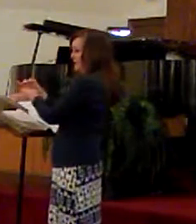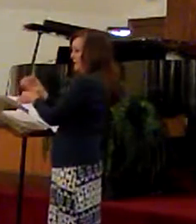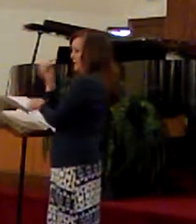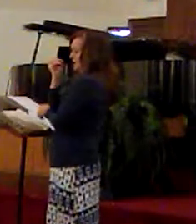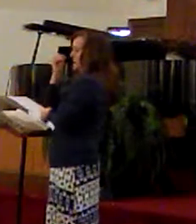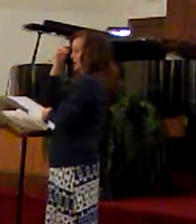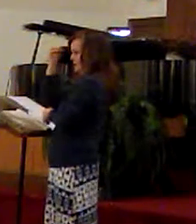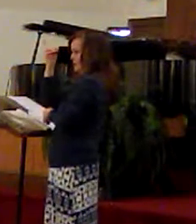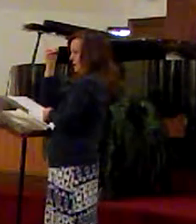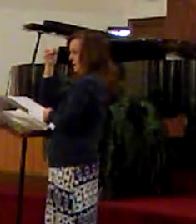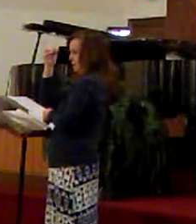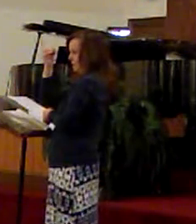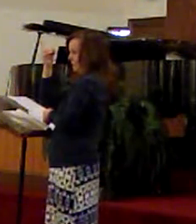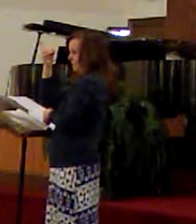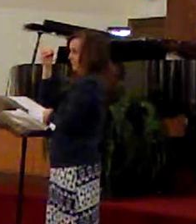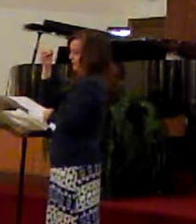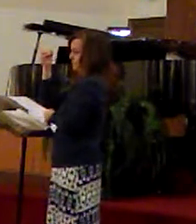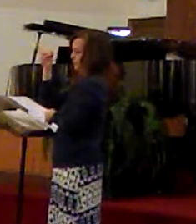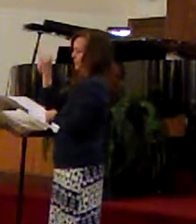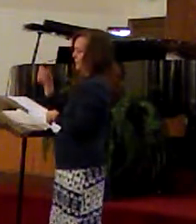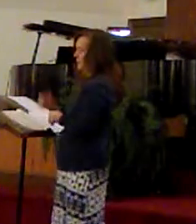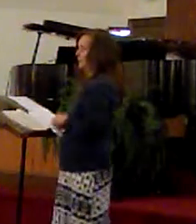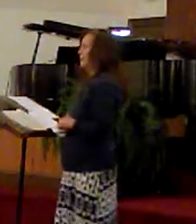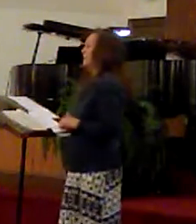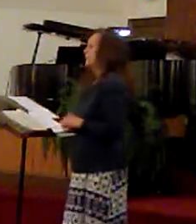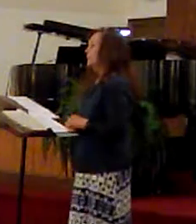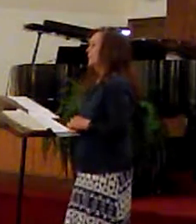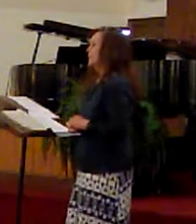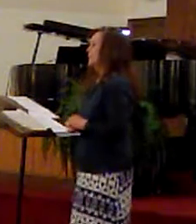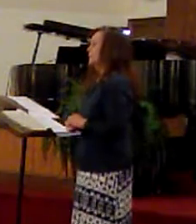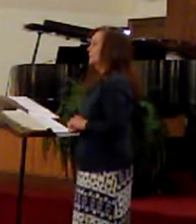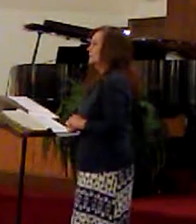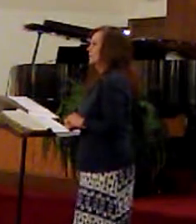an infinite, eternal God.